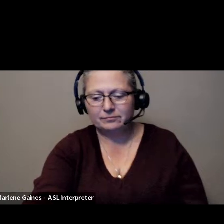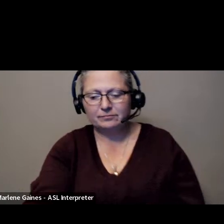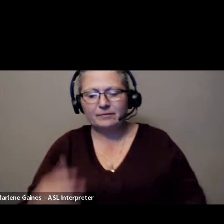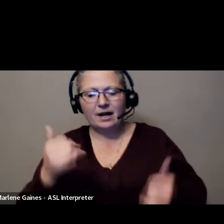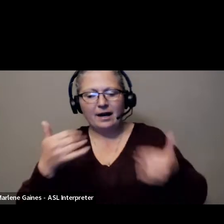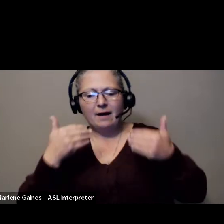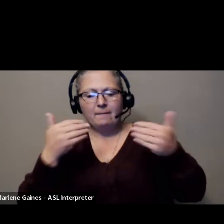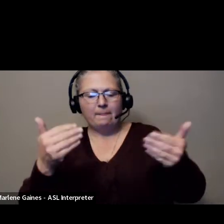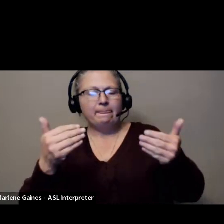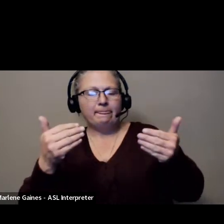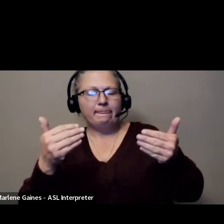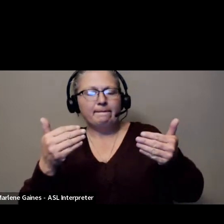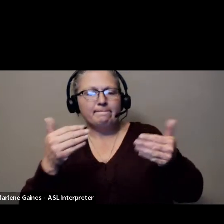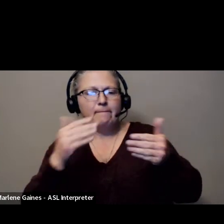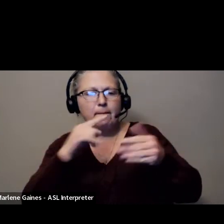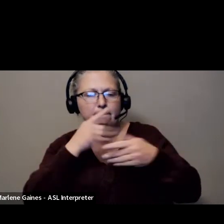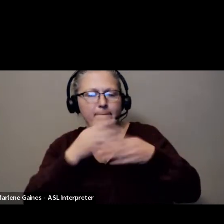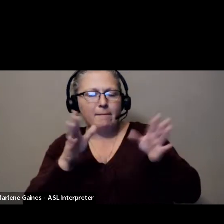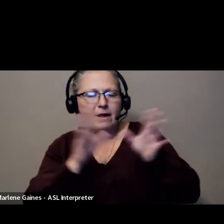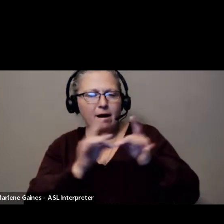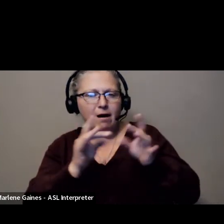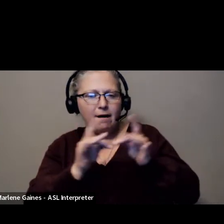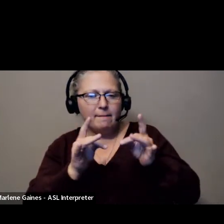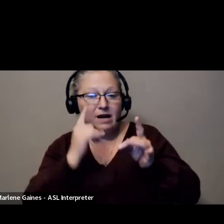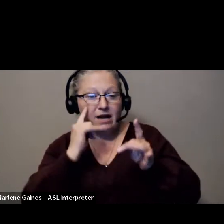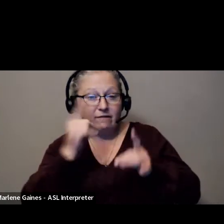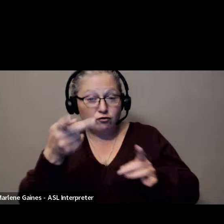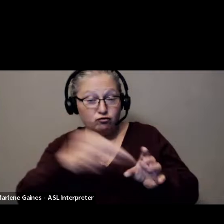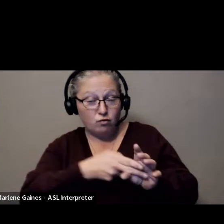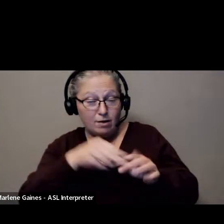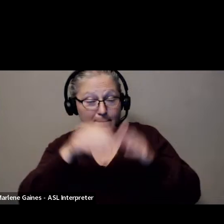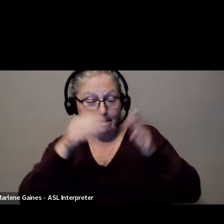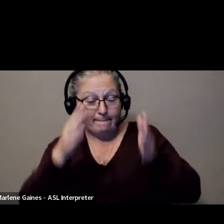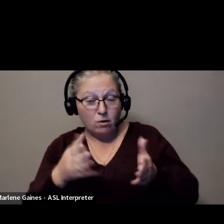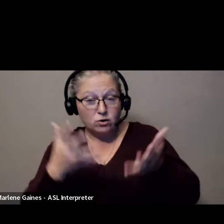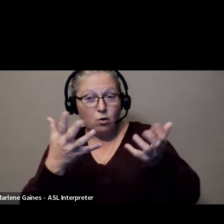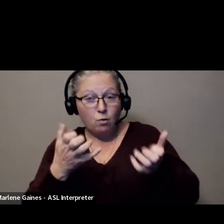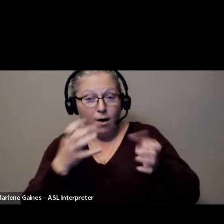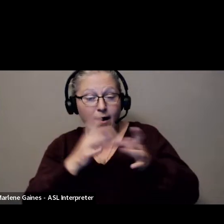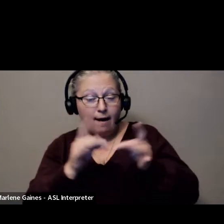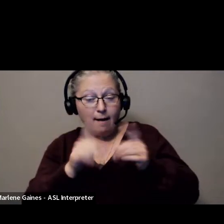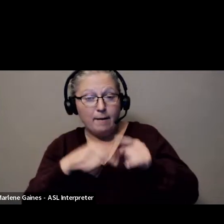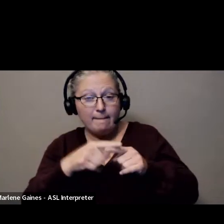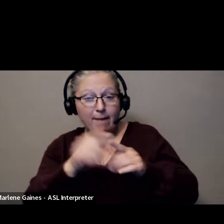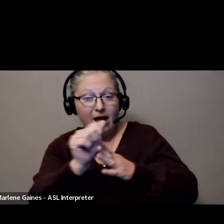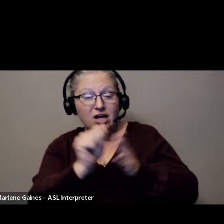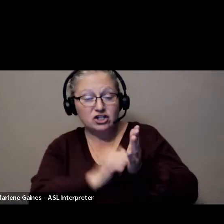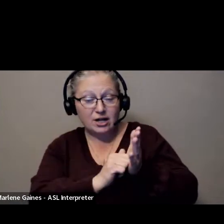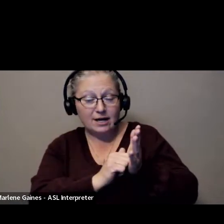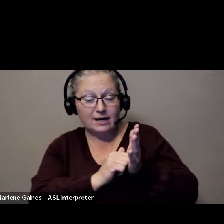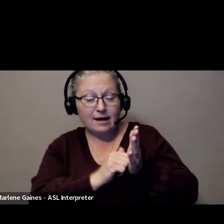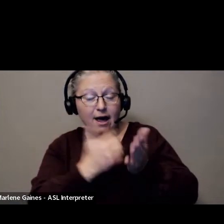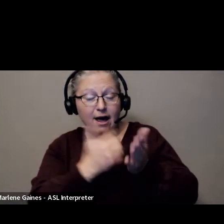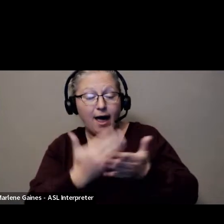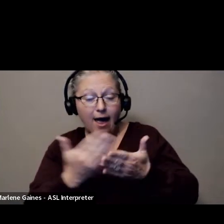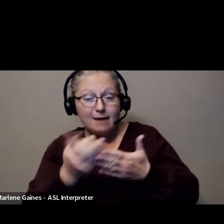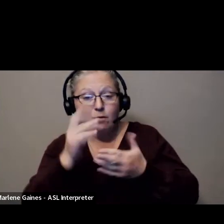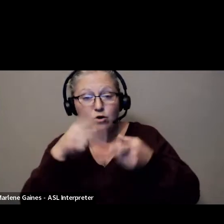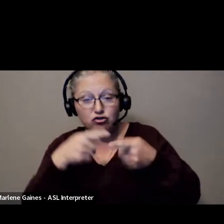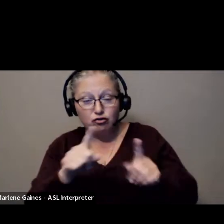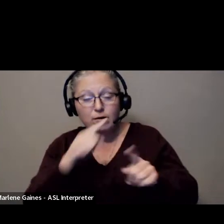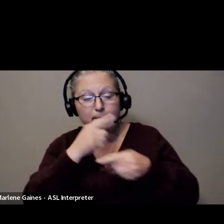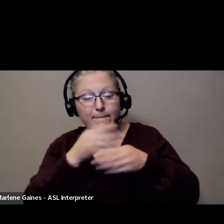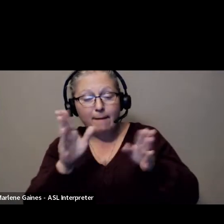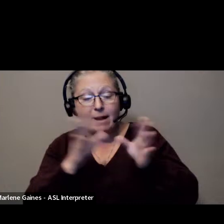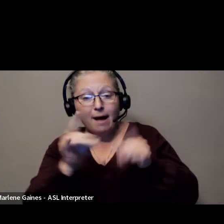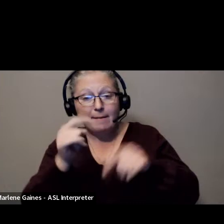comments. And if you are joining us in person and wish to make a comment about an agenda item or during the public